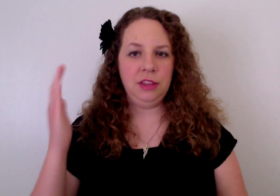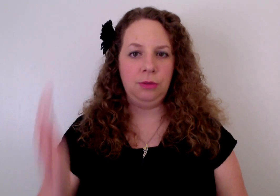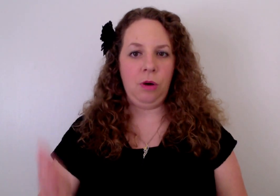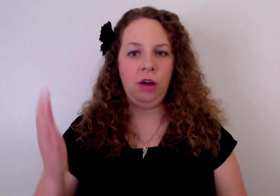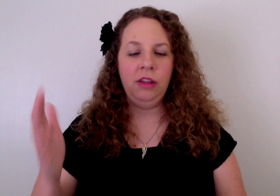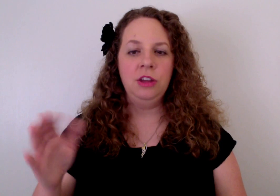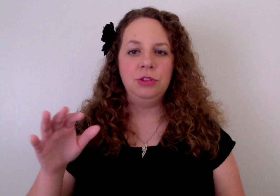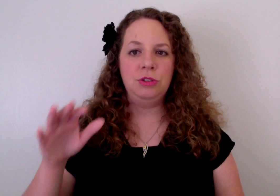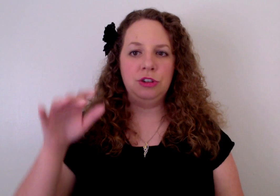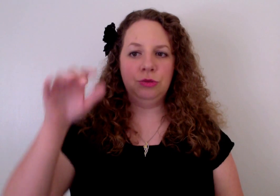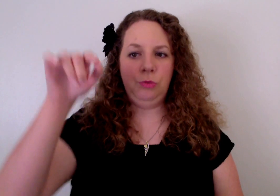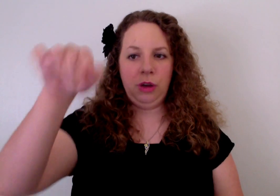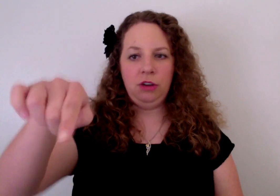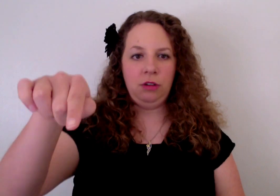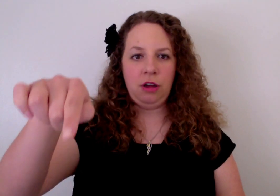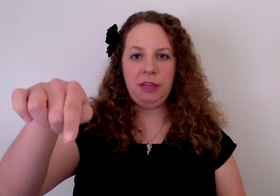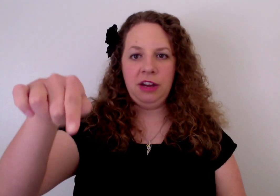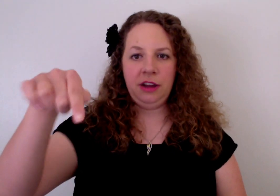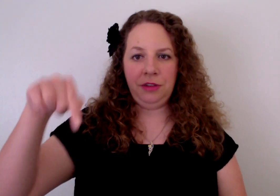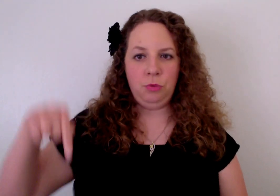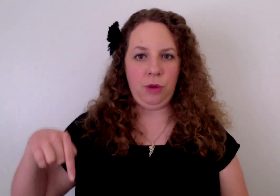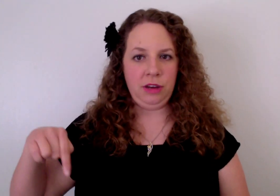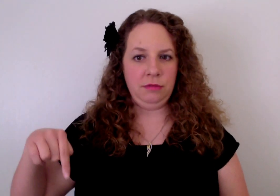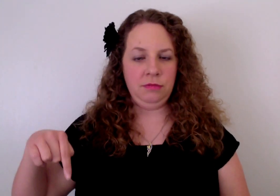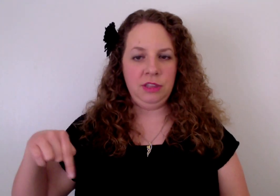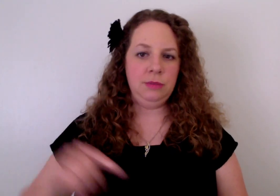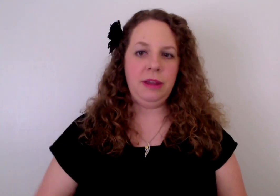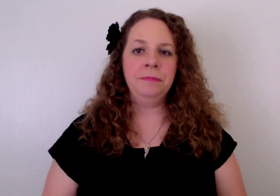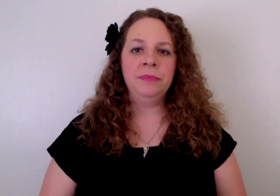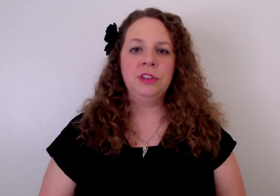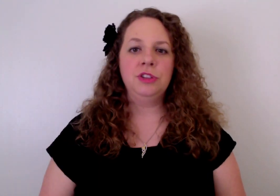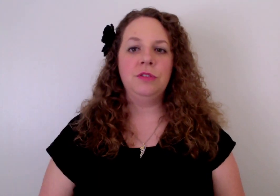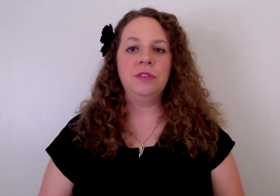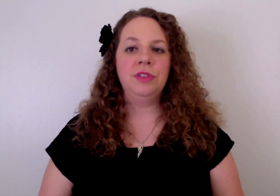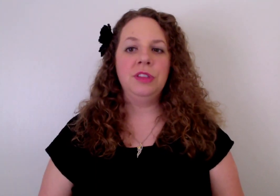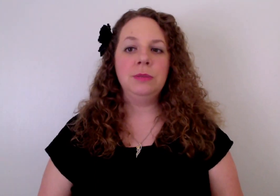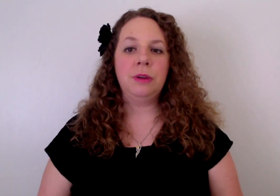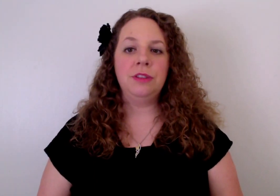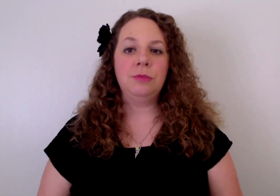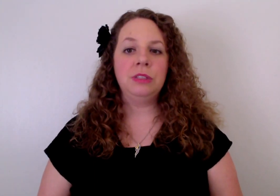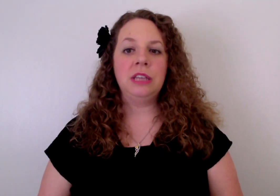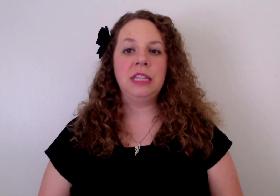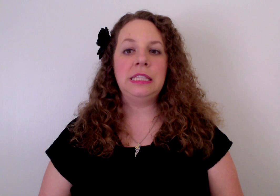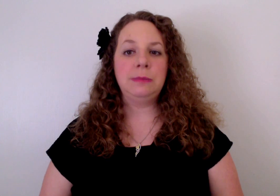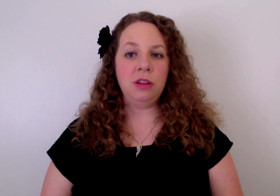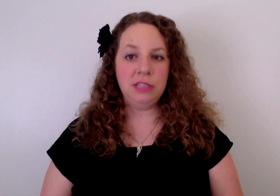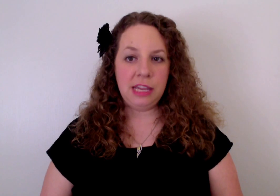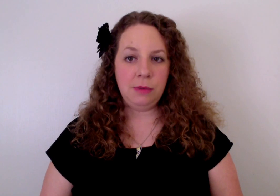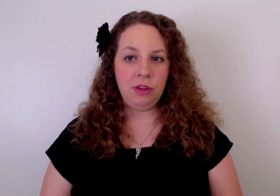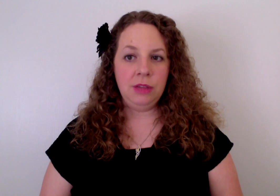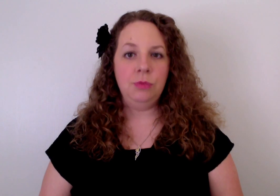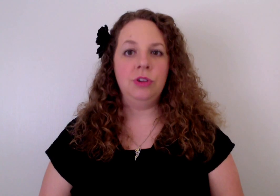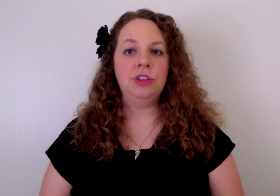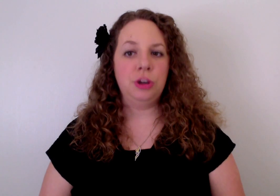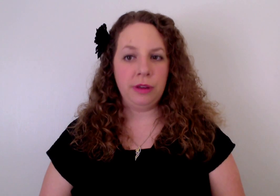of the wall. So there's one up here and then one this way. So for this one, then we'll sign small table and we'll show where